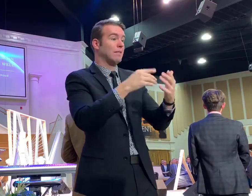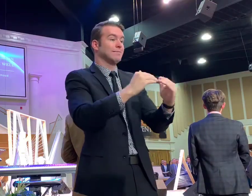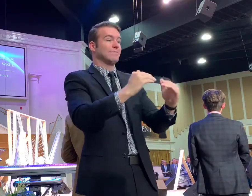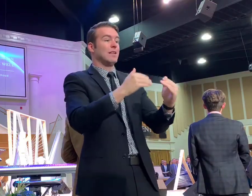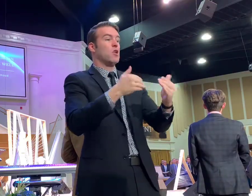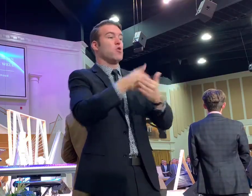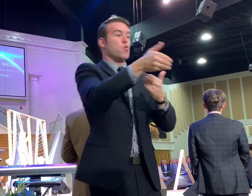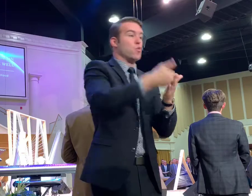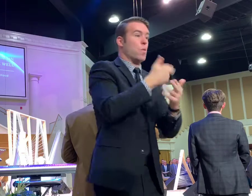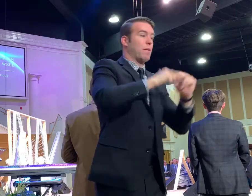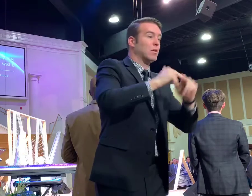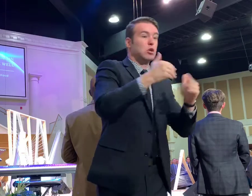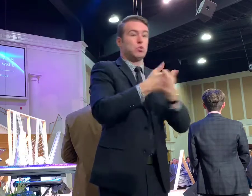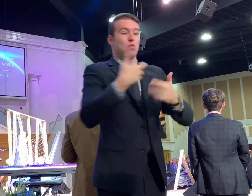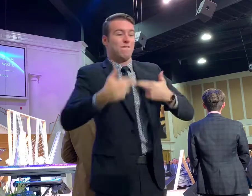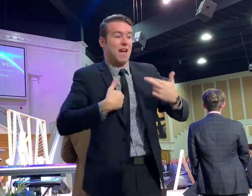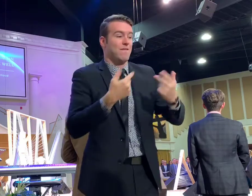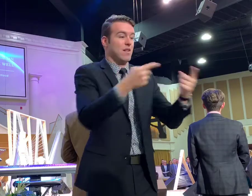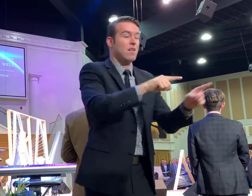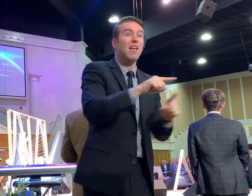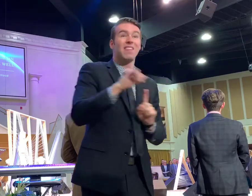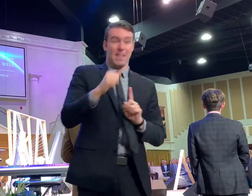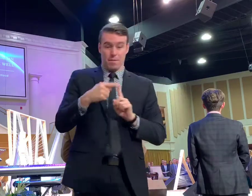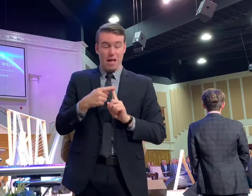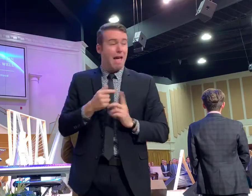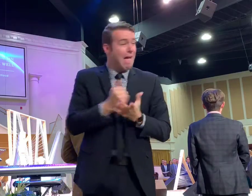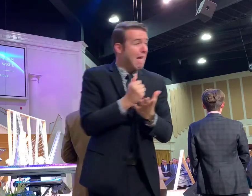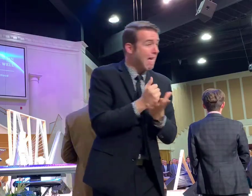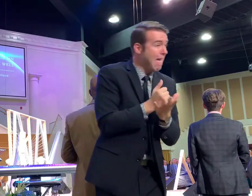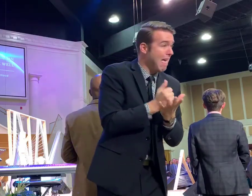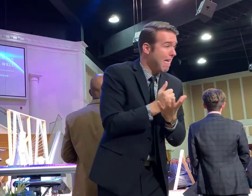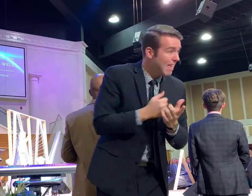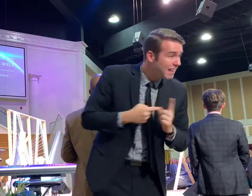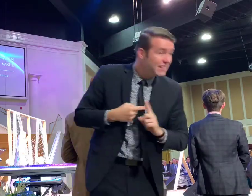next revival. I've seen some of those very people